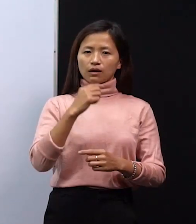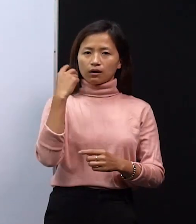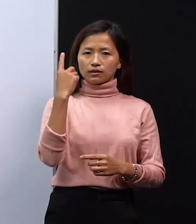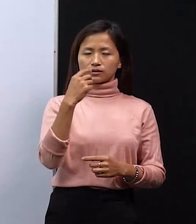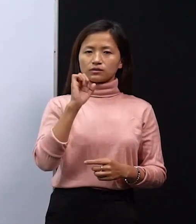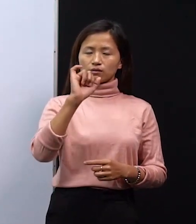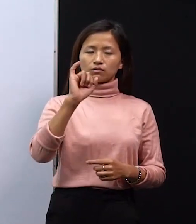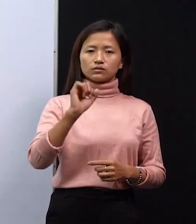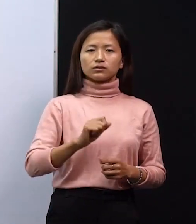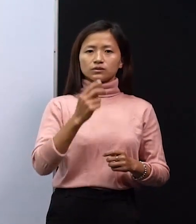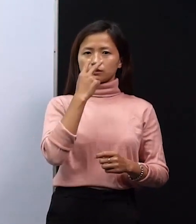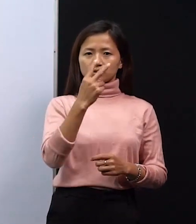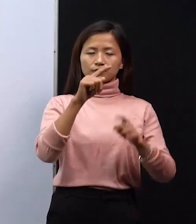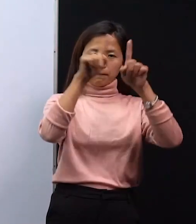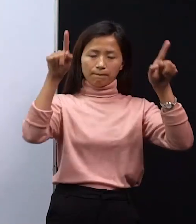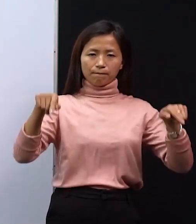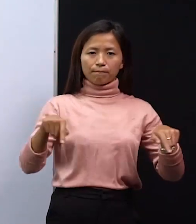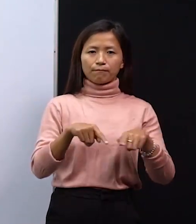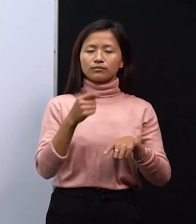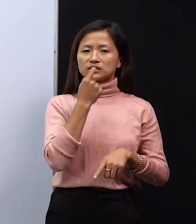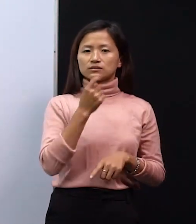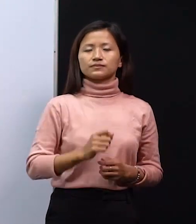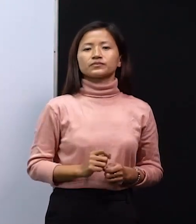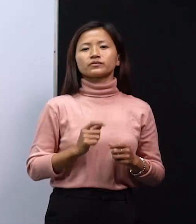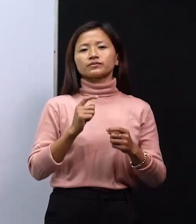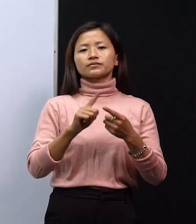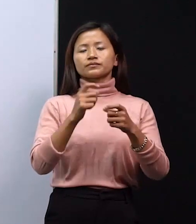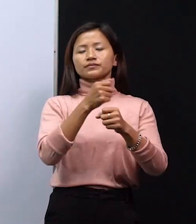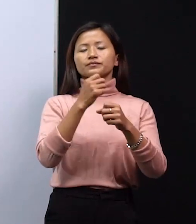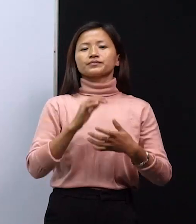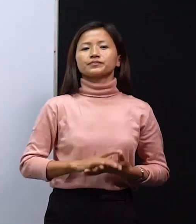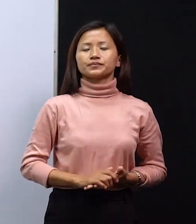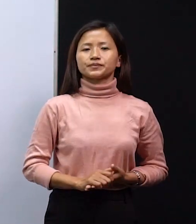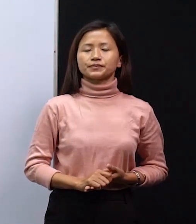identity. Okay? Similarly,